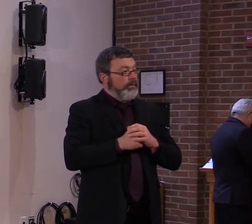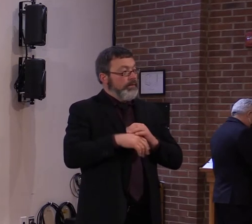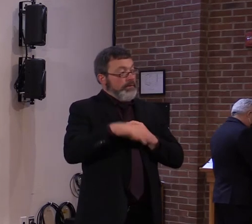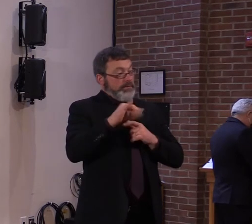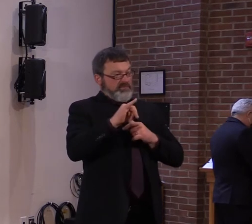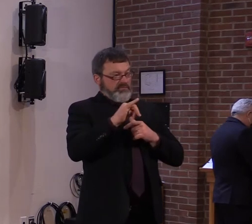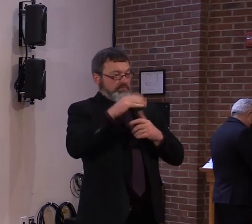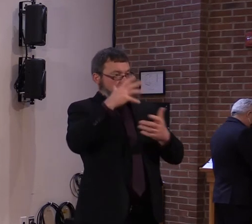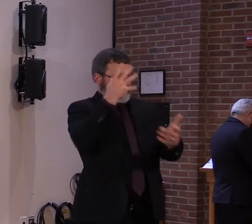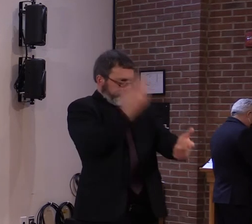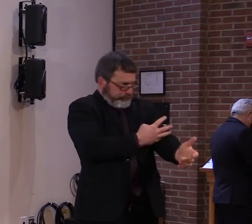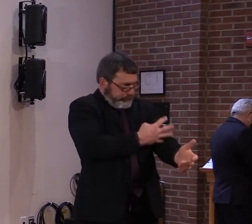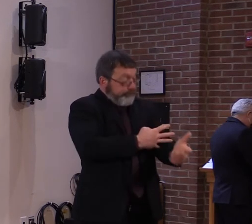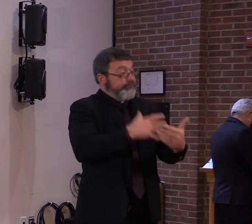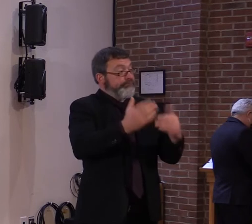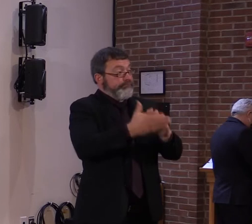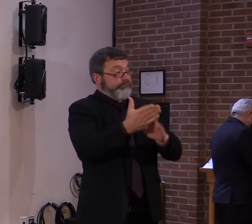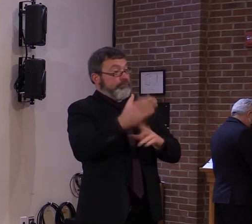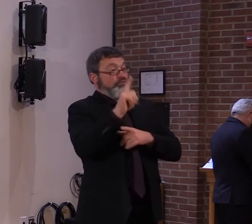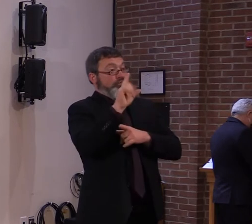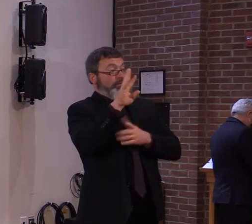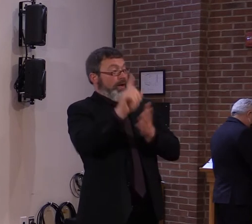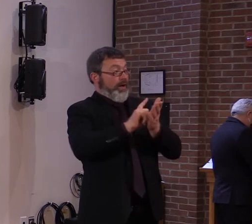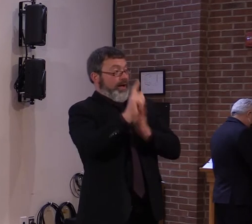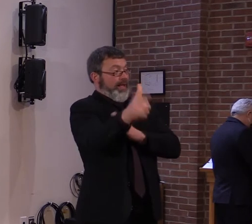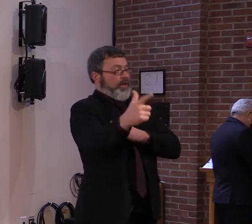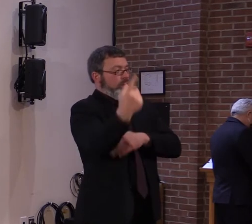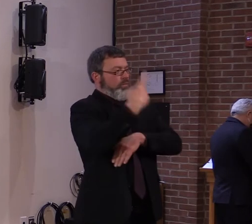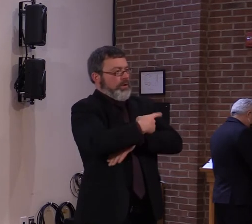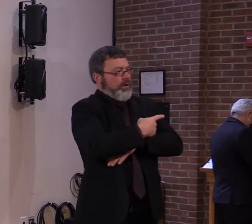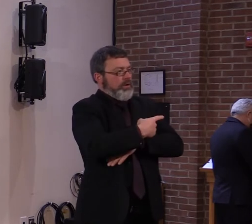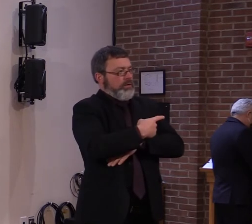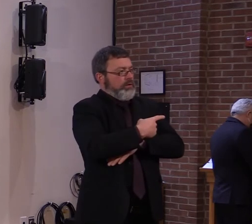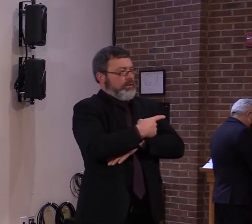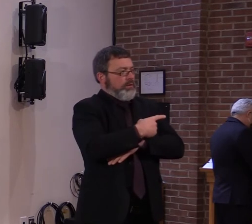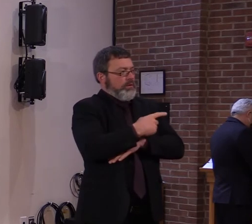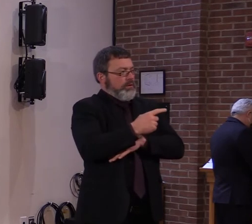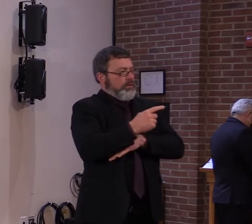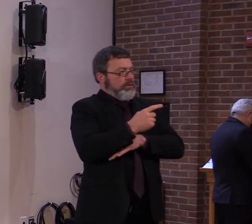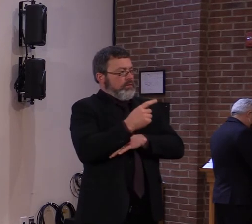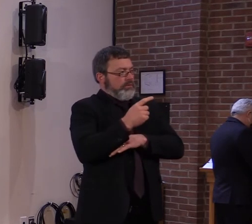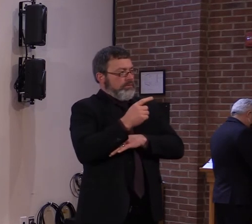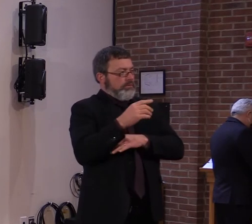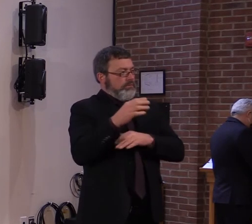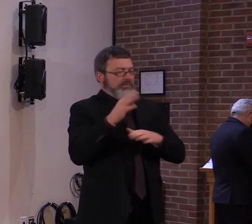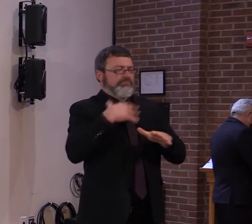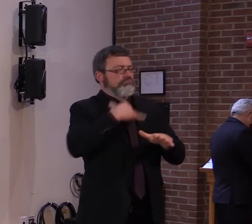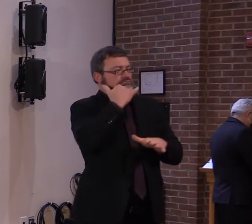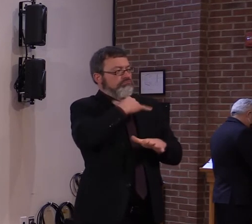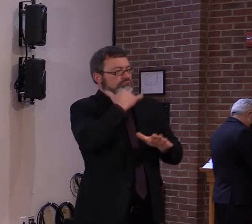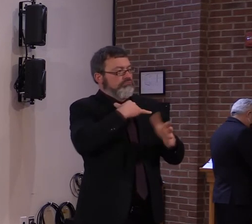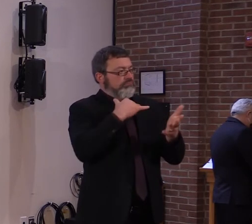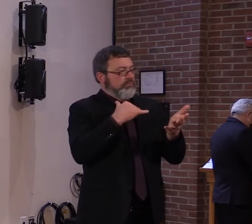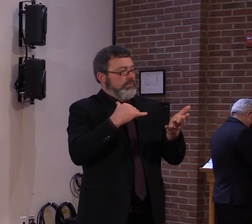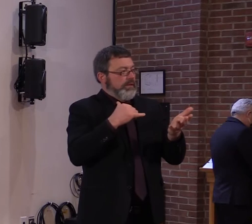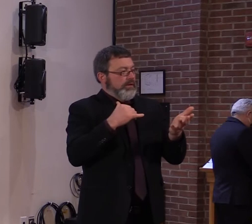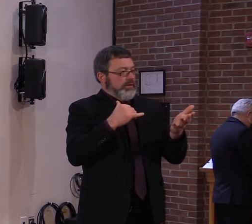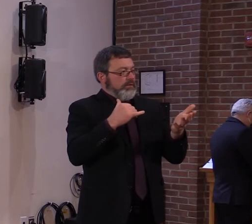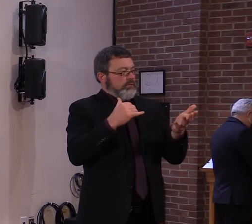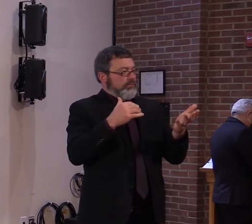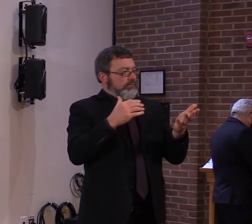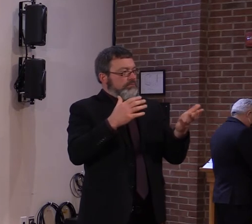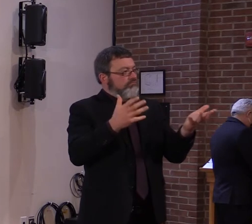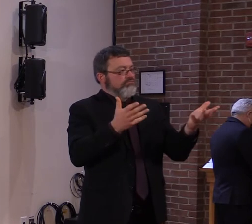Society of America and the NIH have both come out with pronouncements